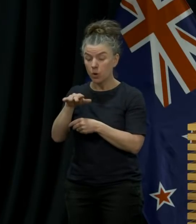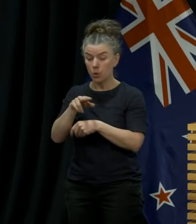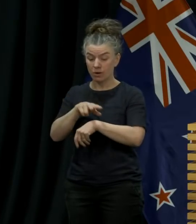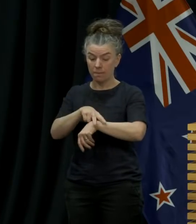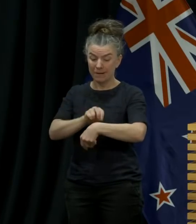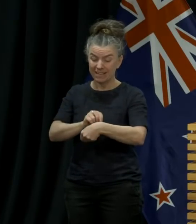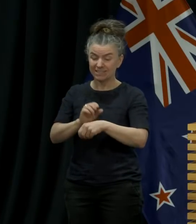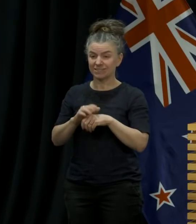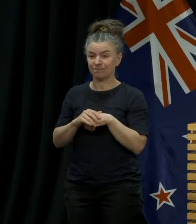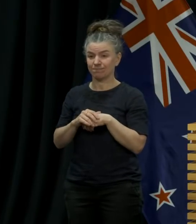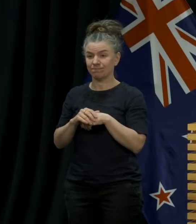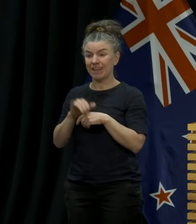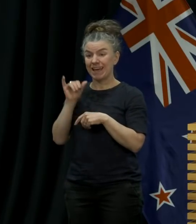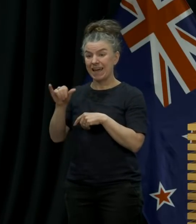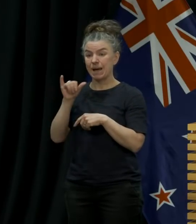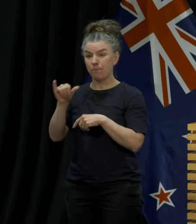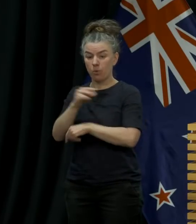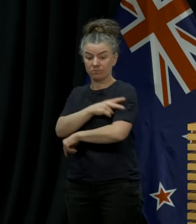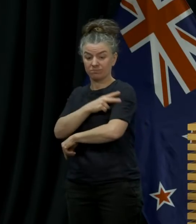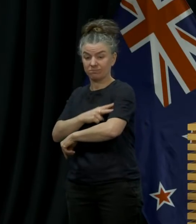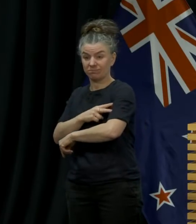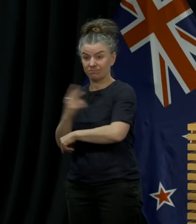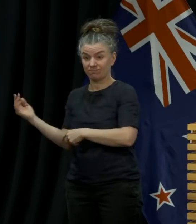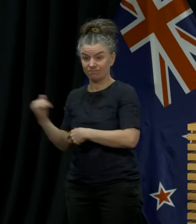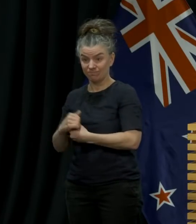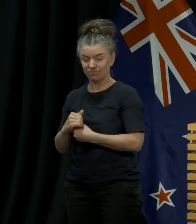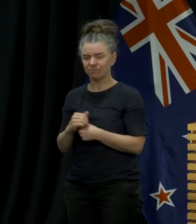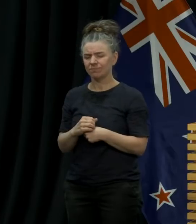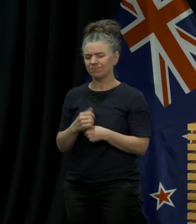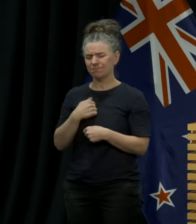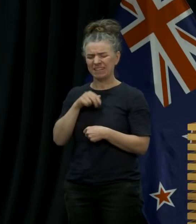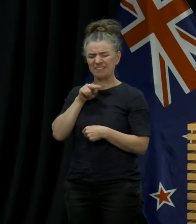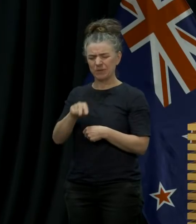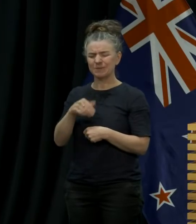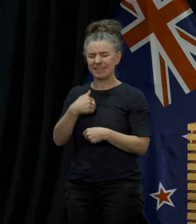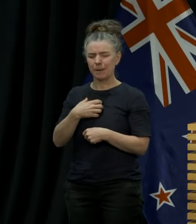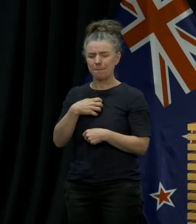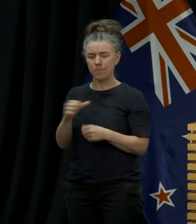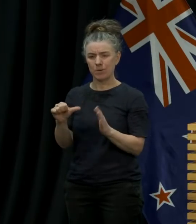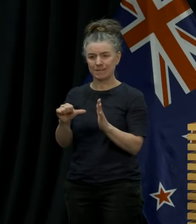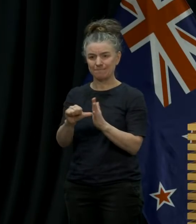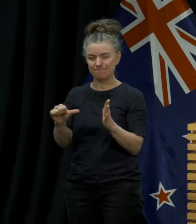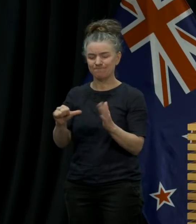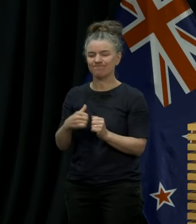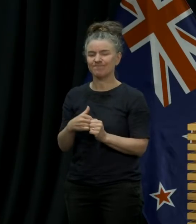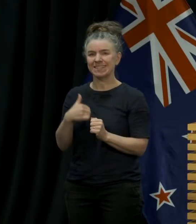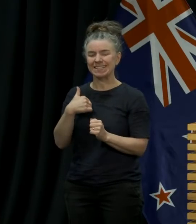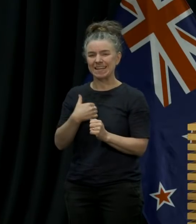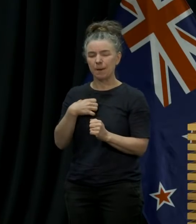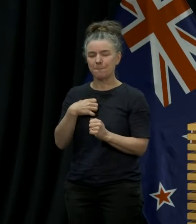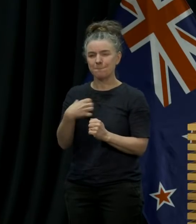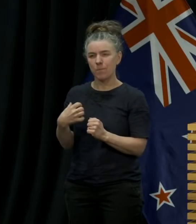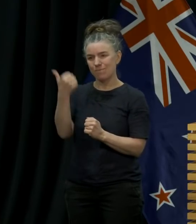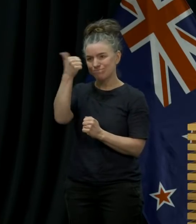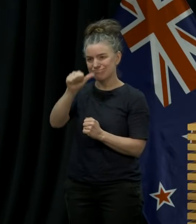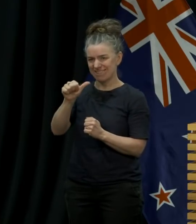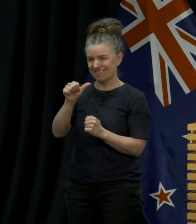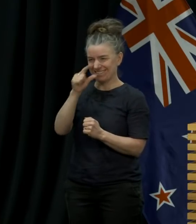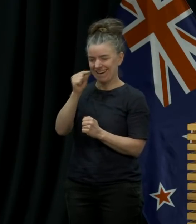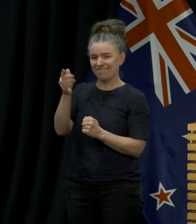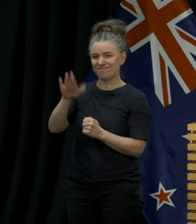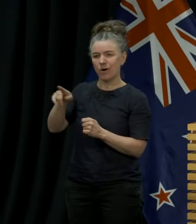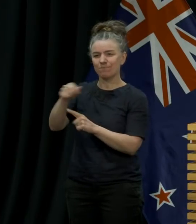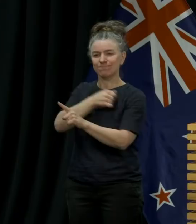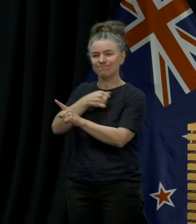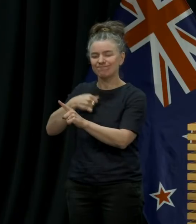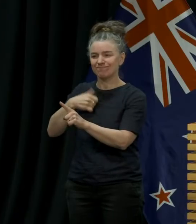Force. My view is we need the rigour, we need the confidence, and then we need the discipline that the military can provide in